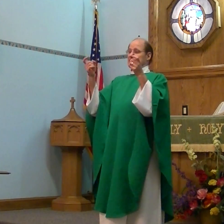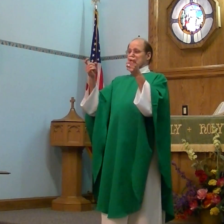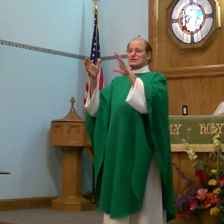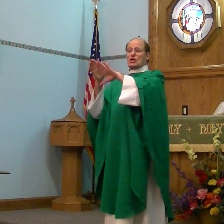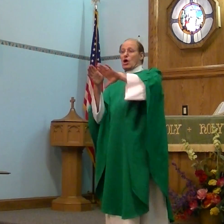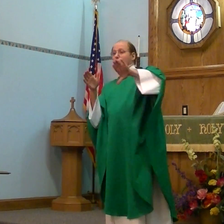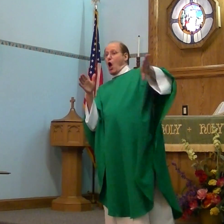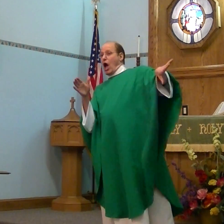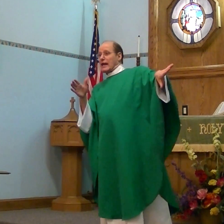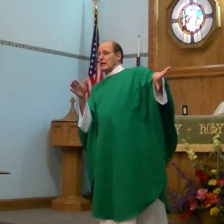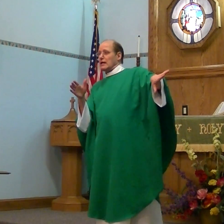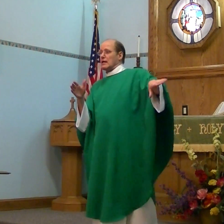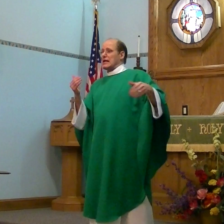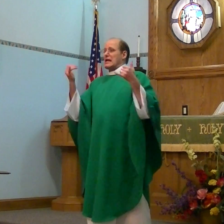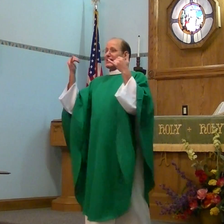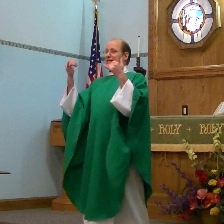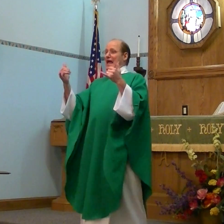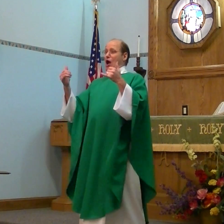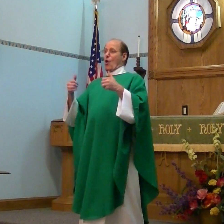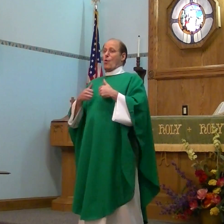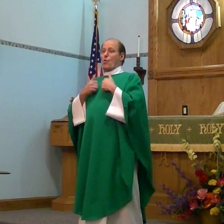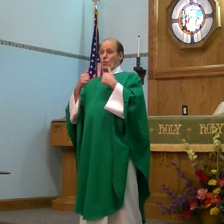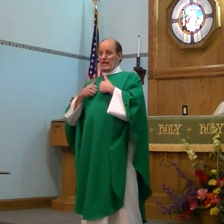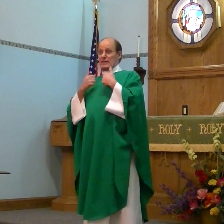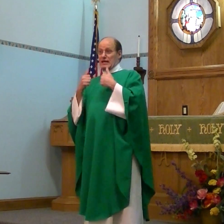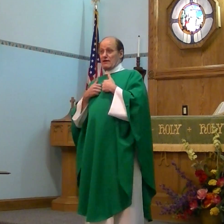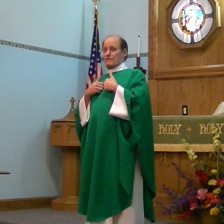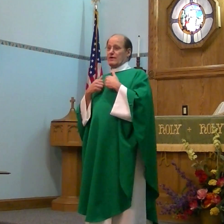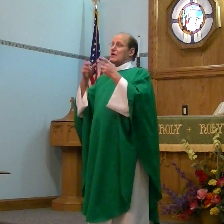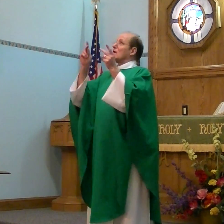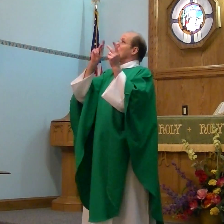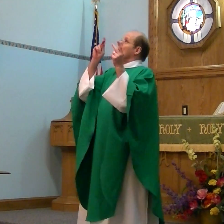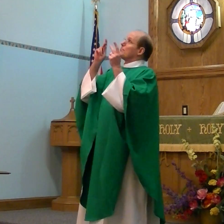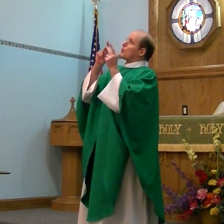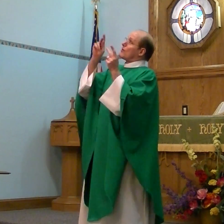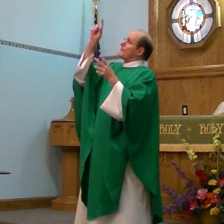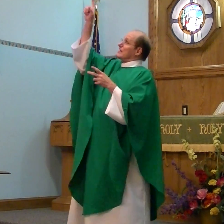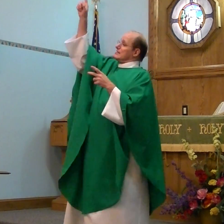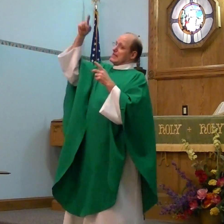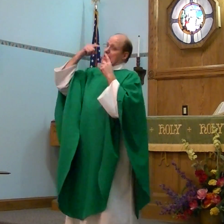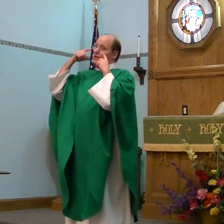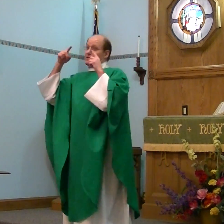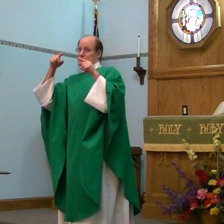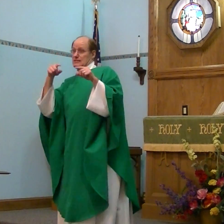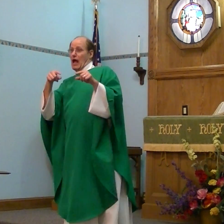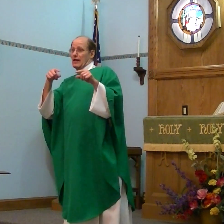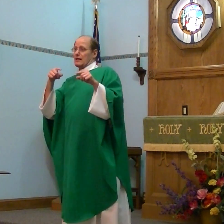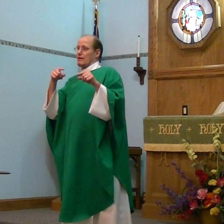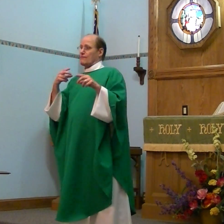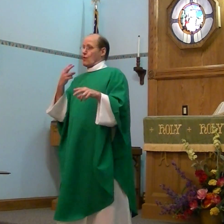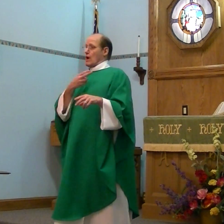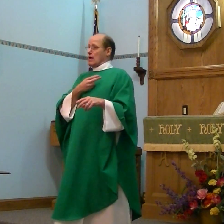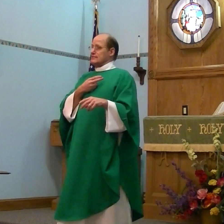sins gone, now we live perfect in his sight for us.